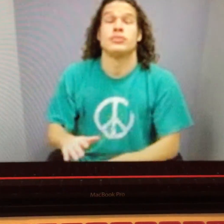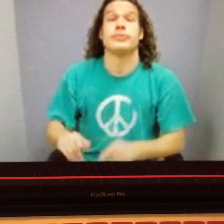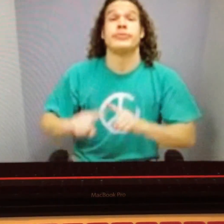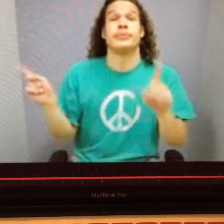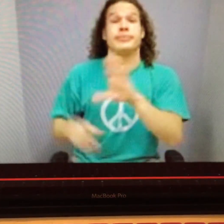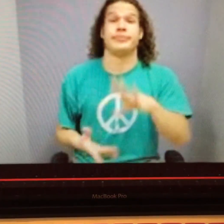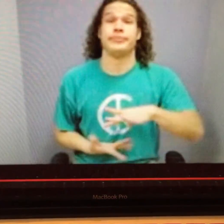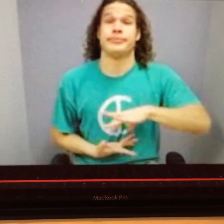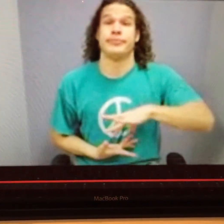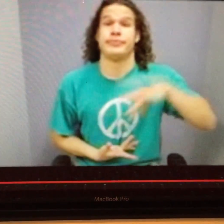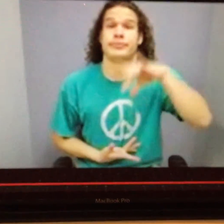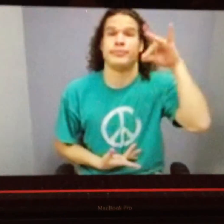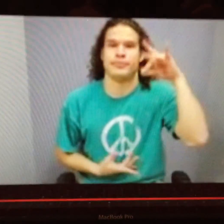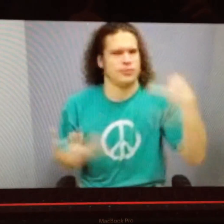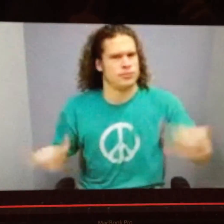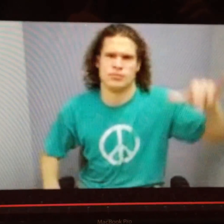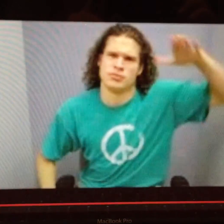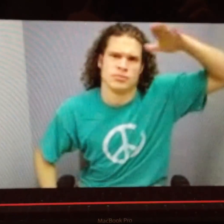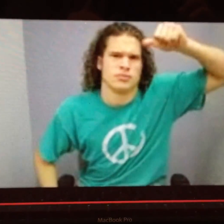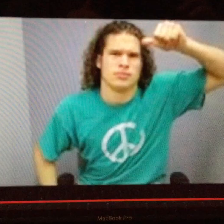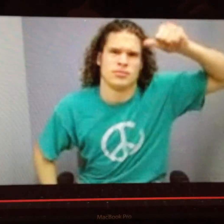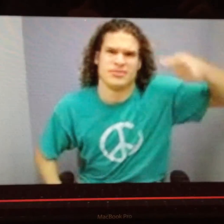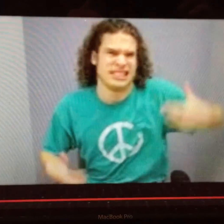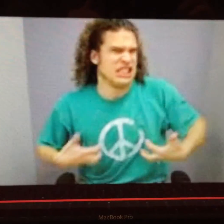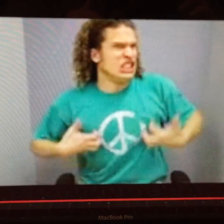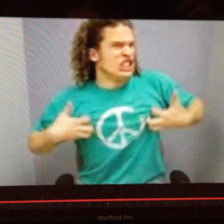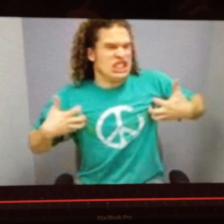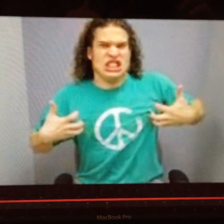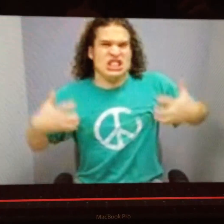The voodoo doll had killed the actual body.